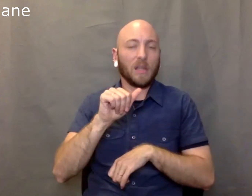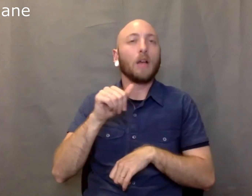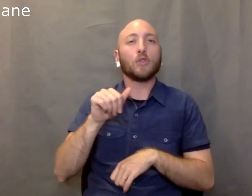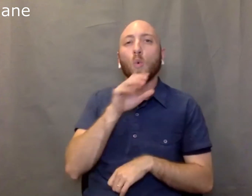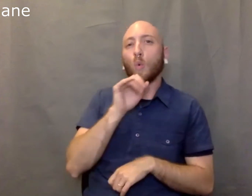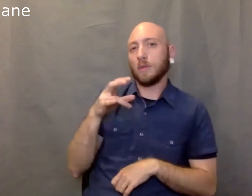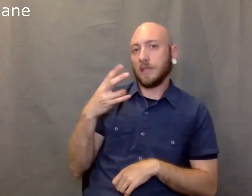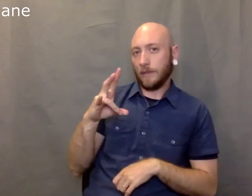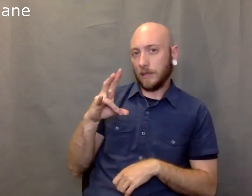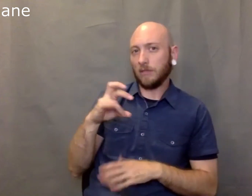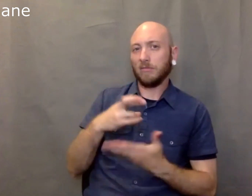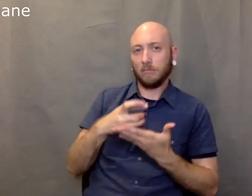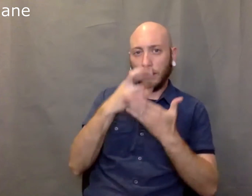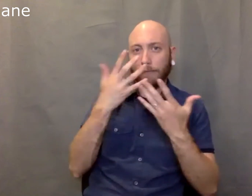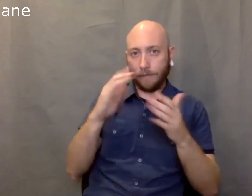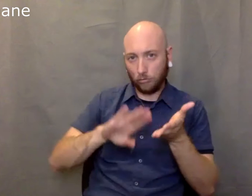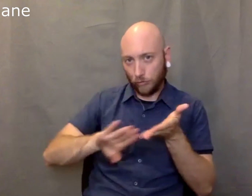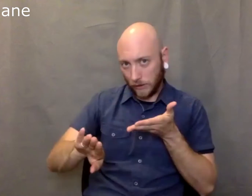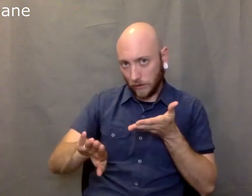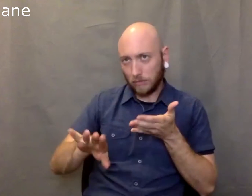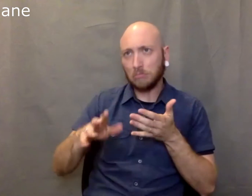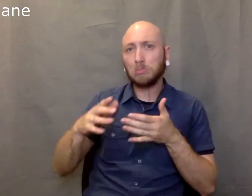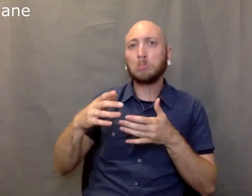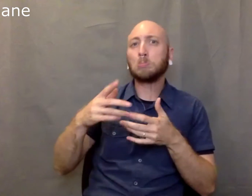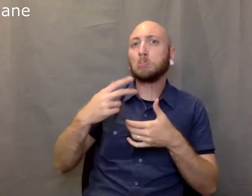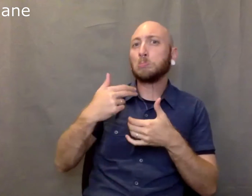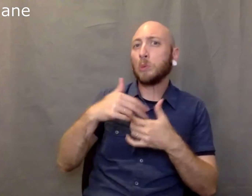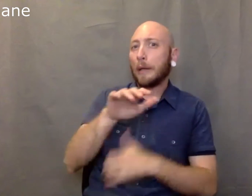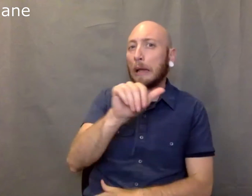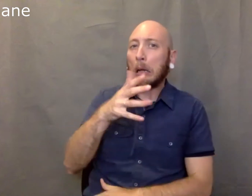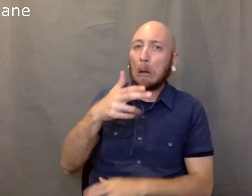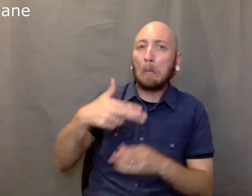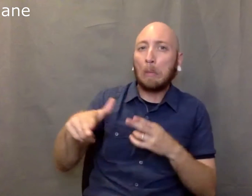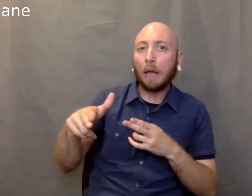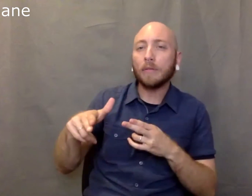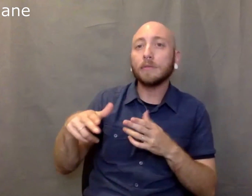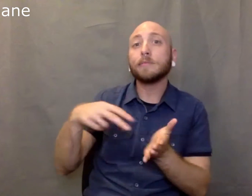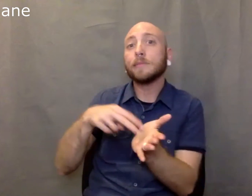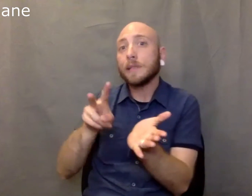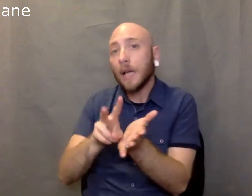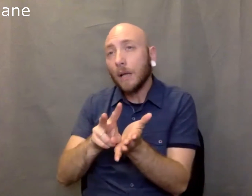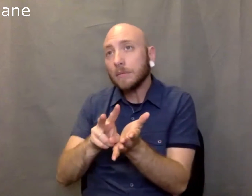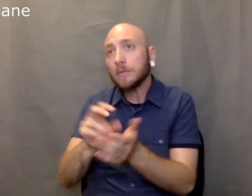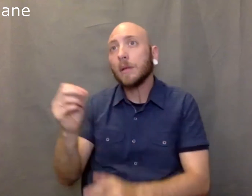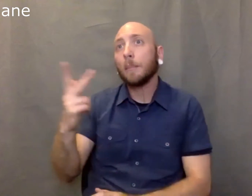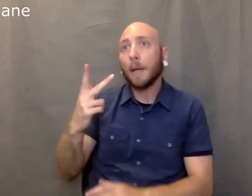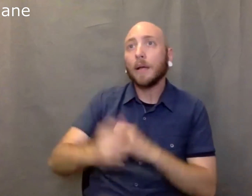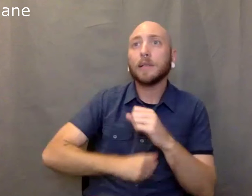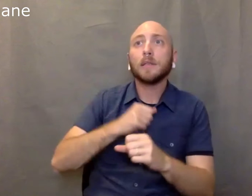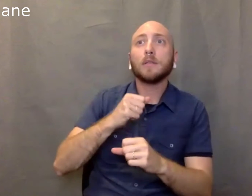AA for a bit, and then I went back out for a long time. I came back June 8th of 2018. I